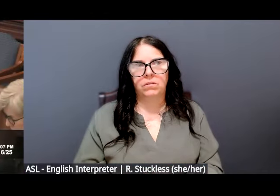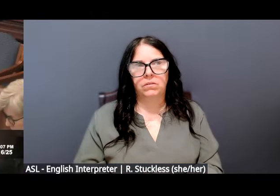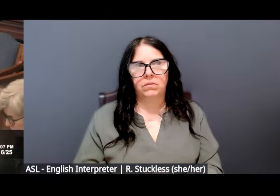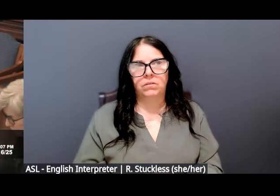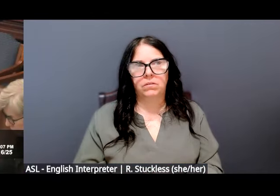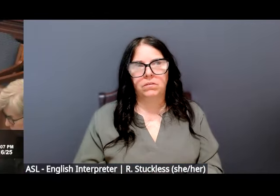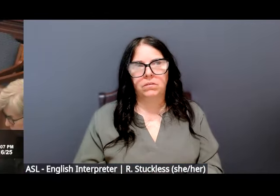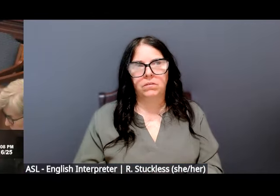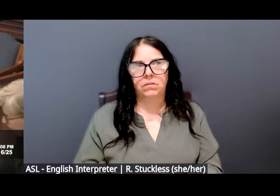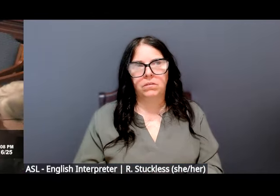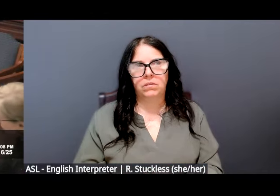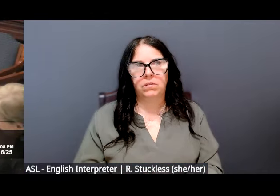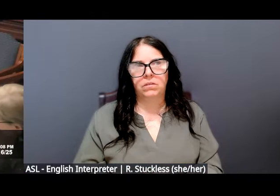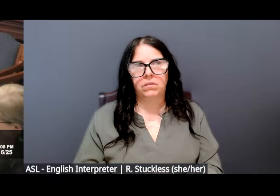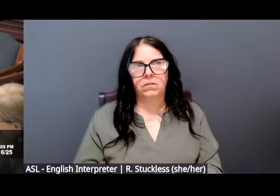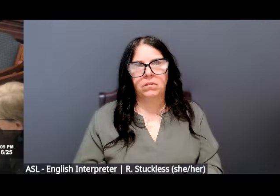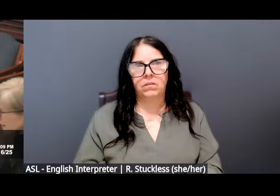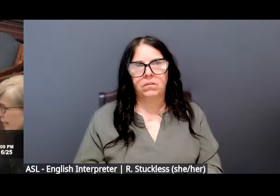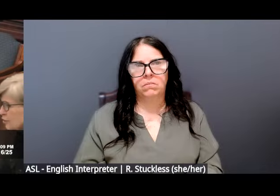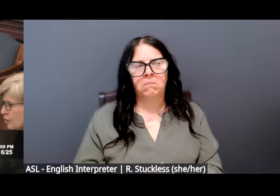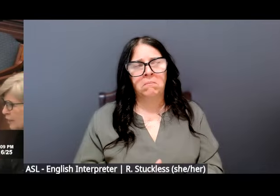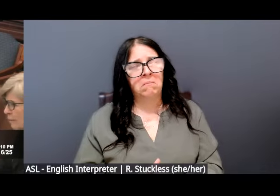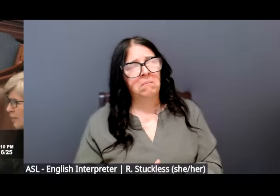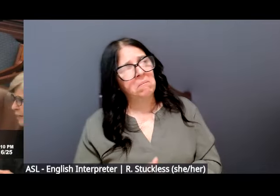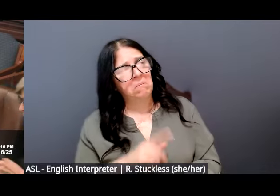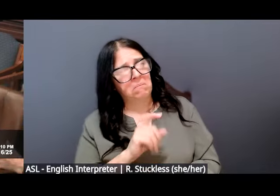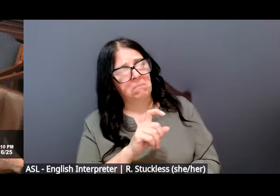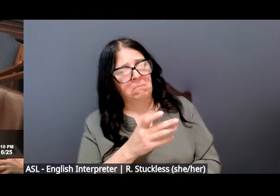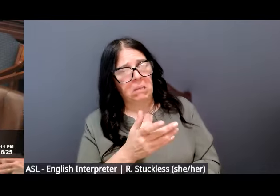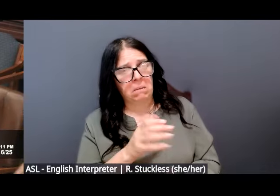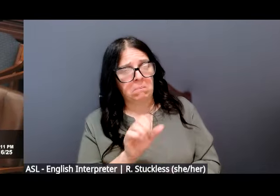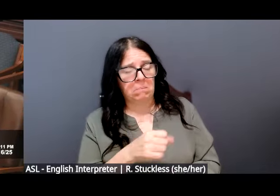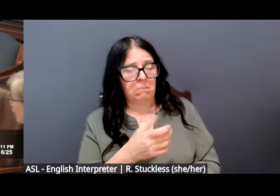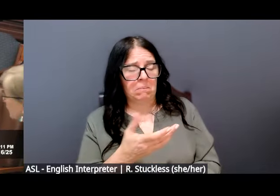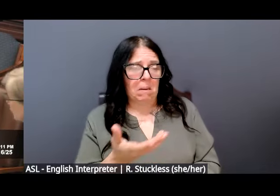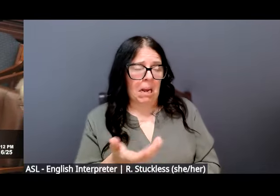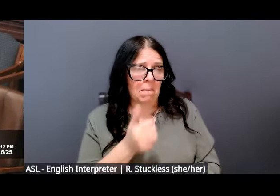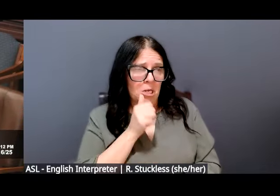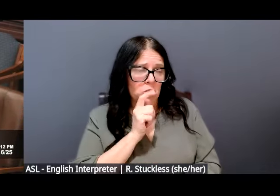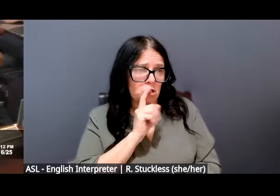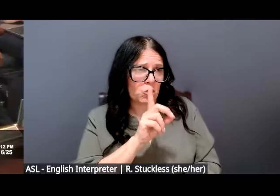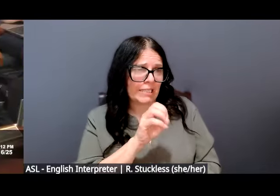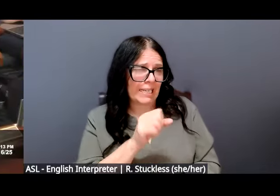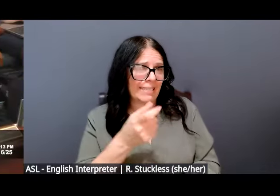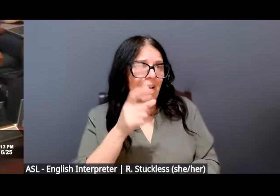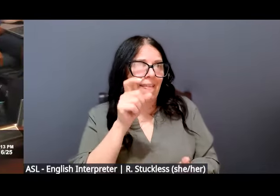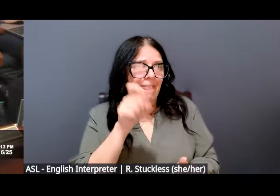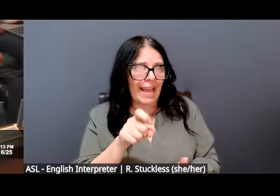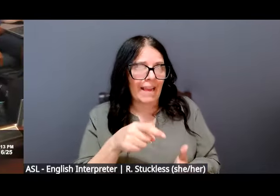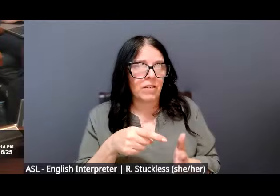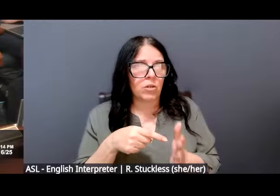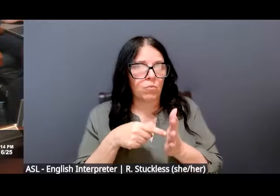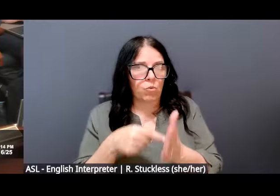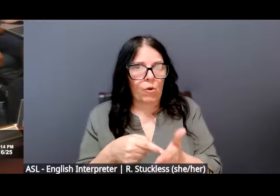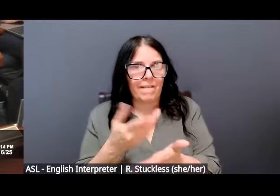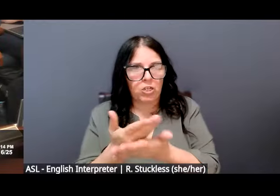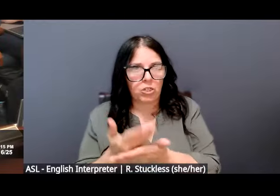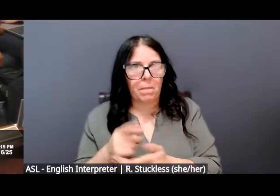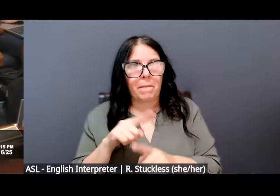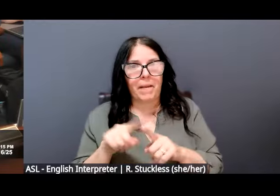Is that accurate? I don't think it does, actually. I mean, they have to provide verification, but then they're in the file and